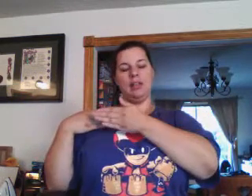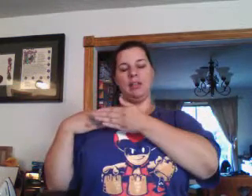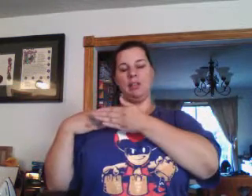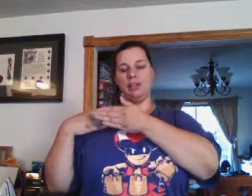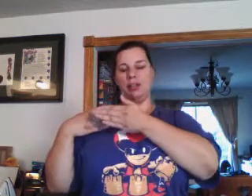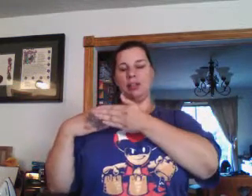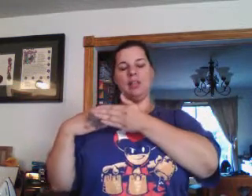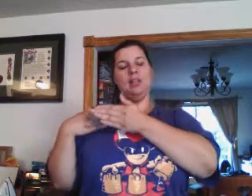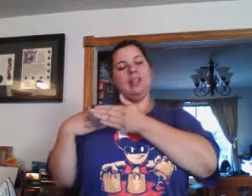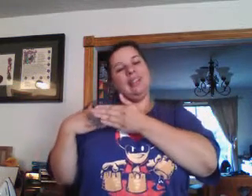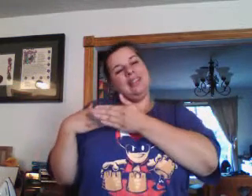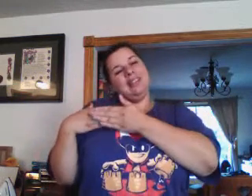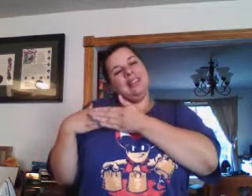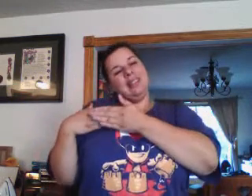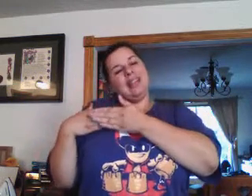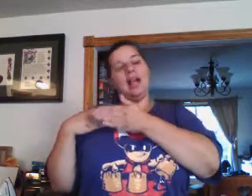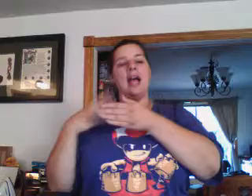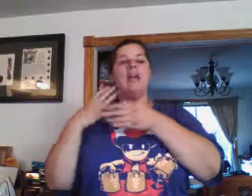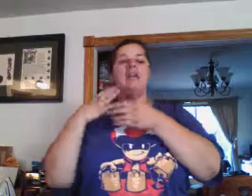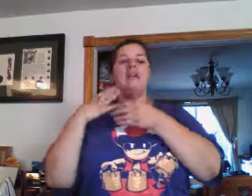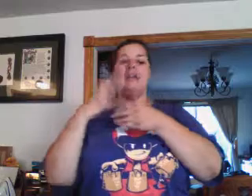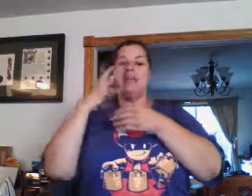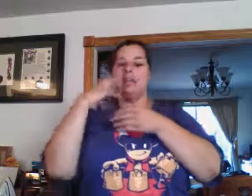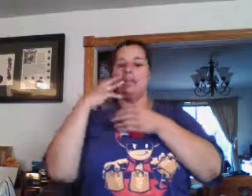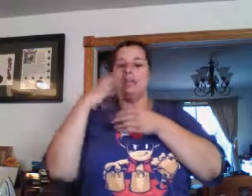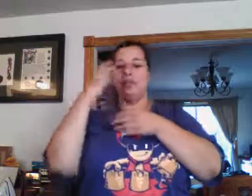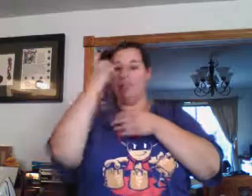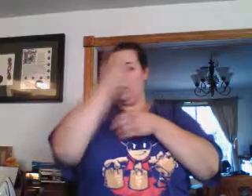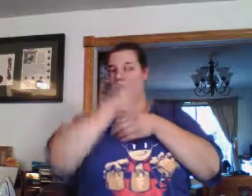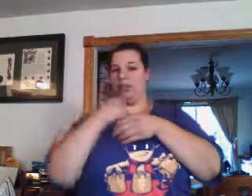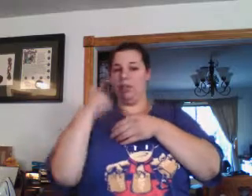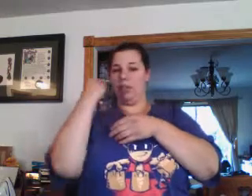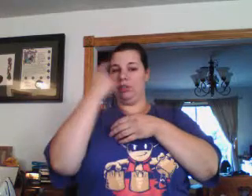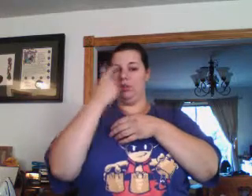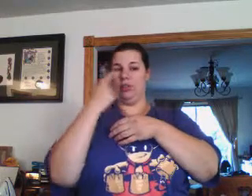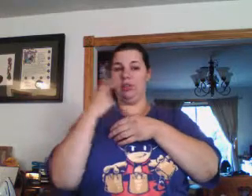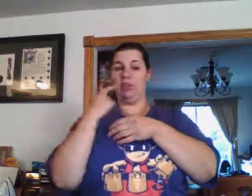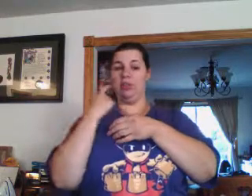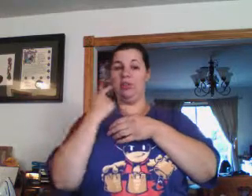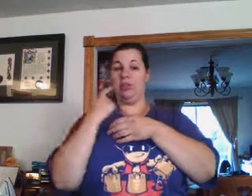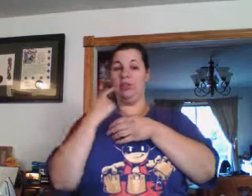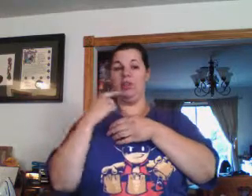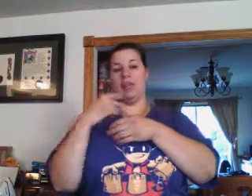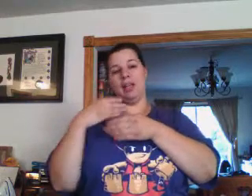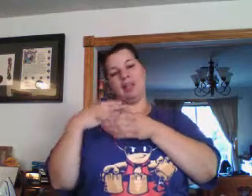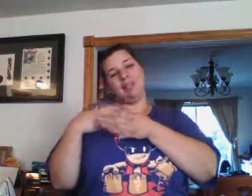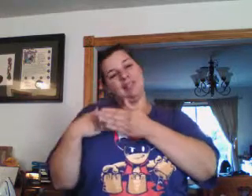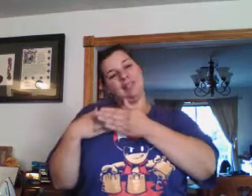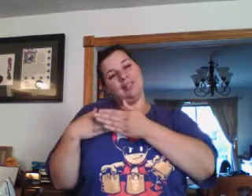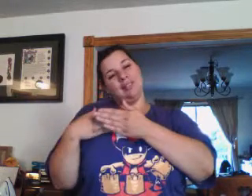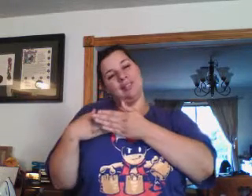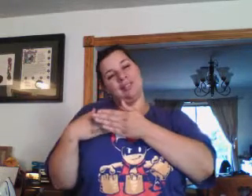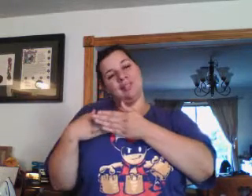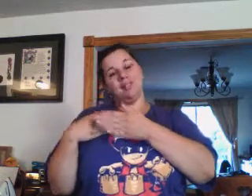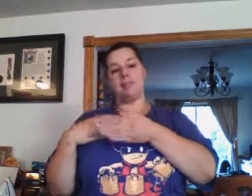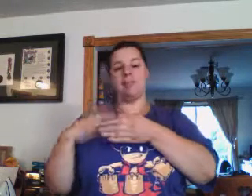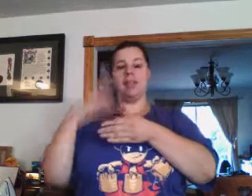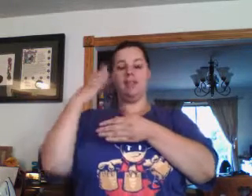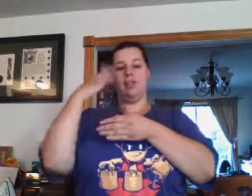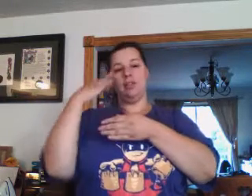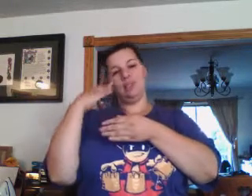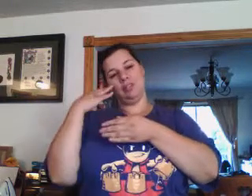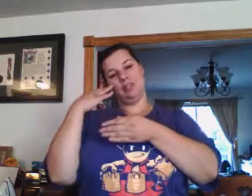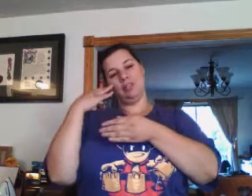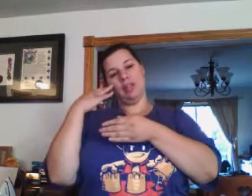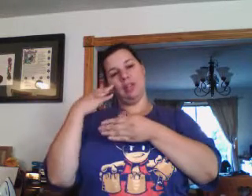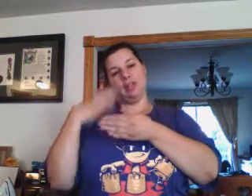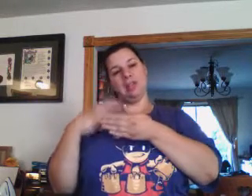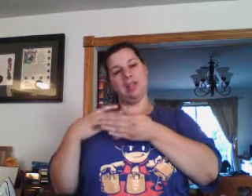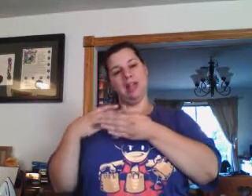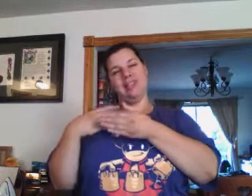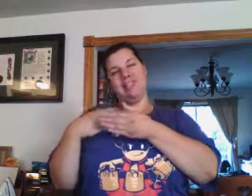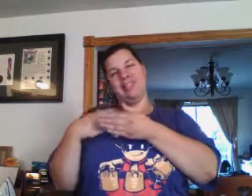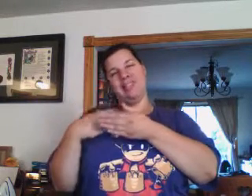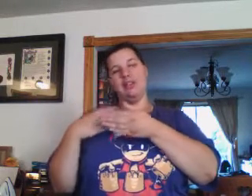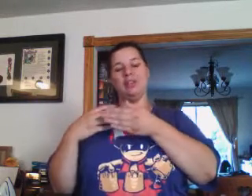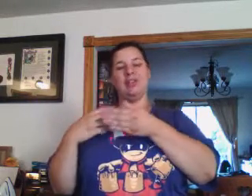to your shoulder. And you'll see this facial gesture. So you'll see me doing it. So you tilt your head to the side. You sort of squeeze